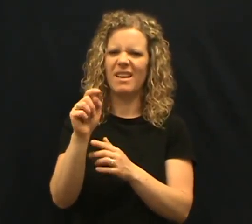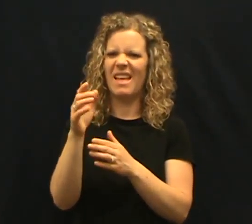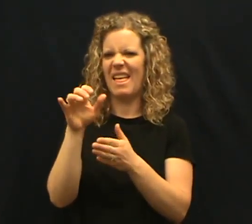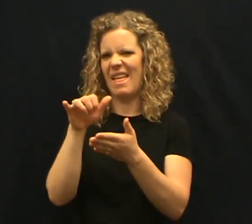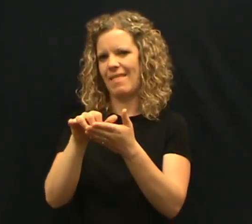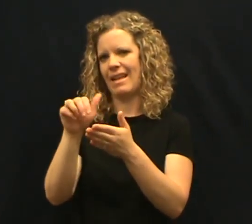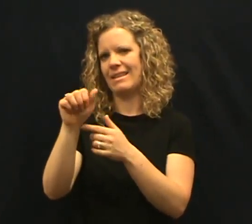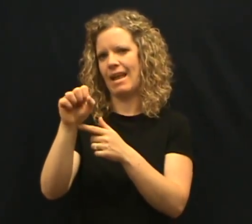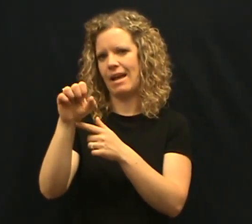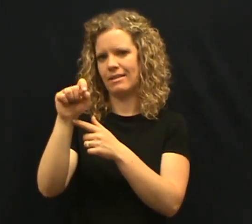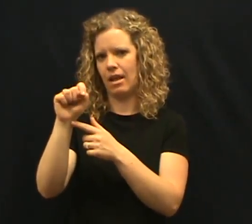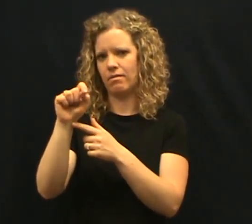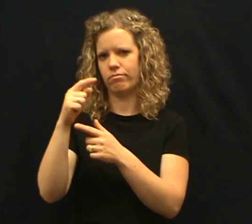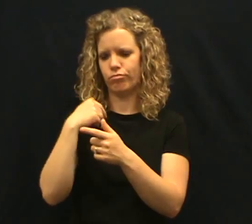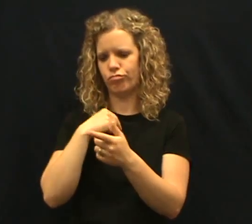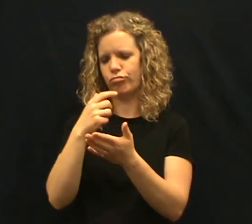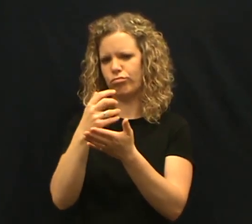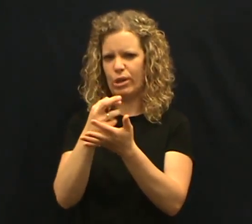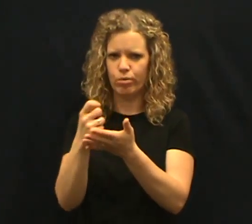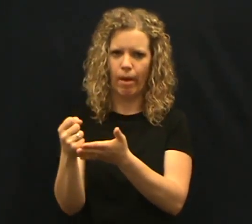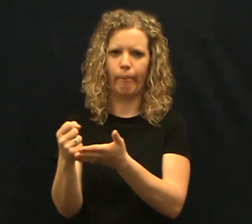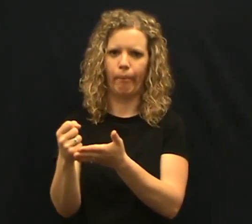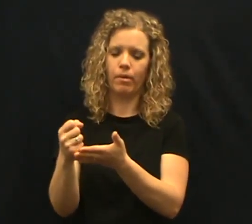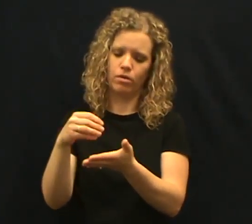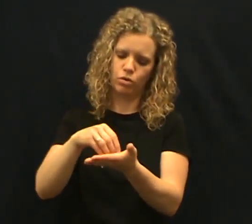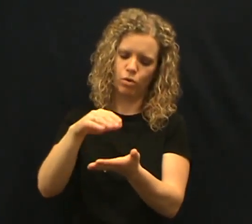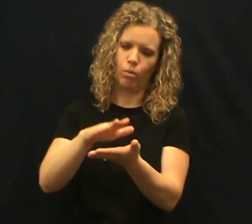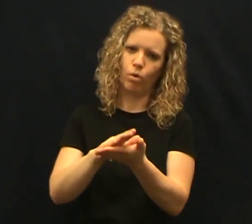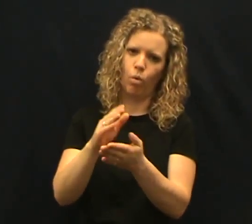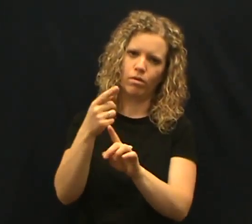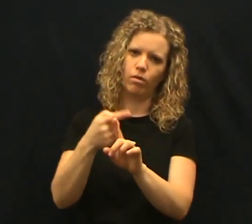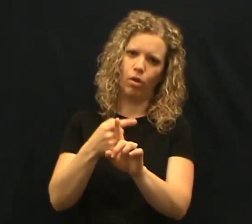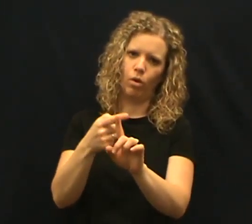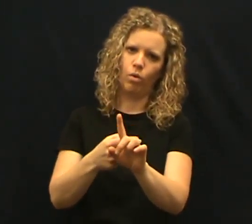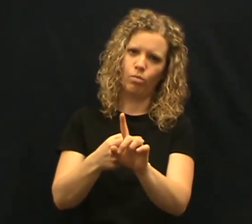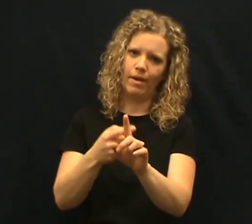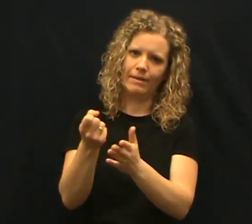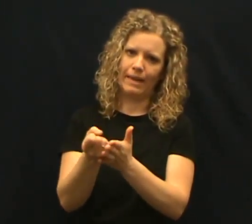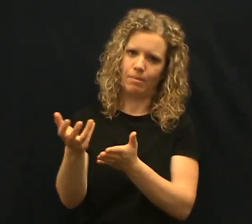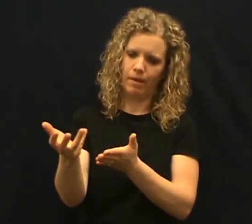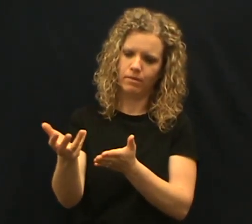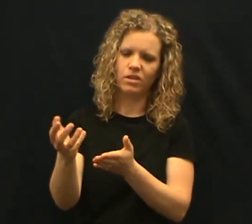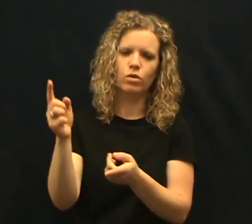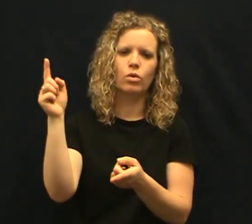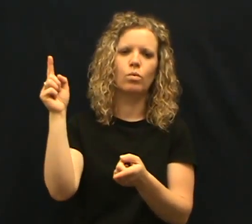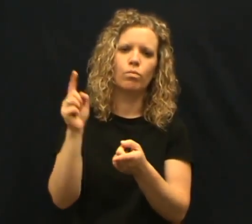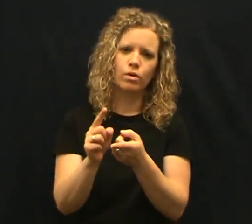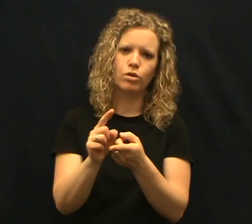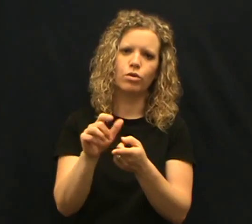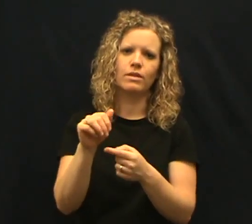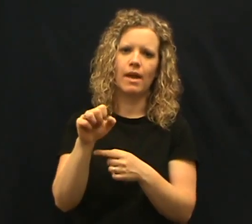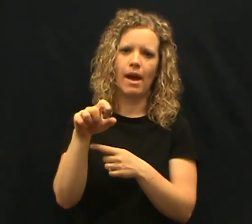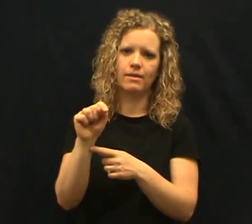so we recorded rent expense and reduced the asset for the amount that we would use up in that